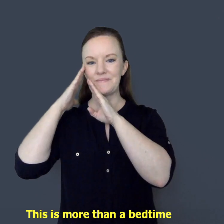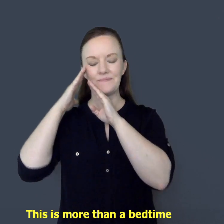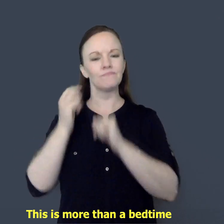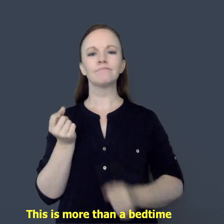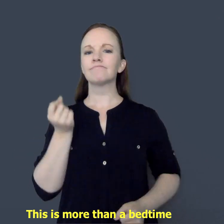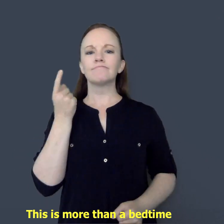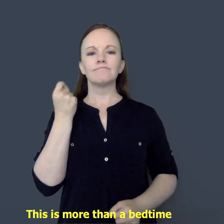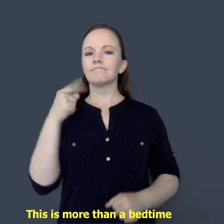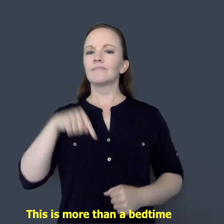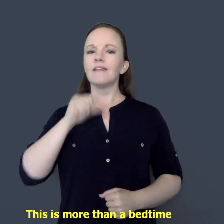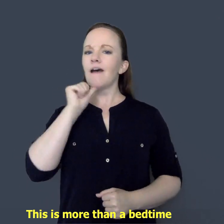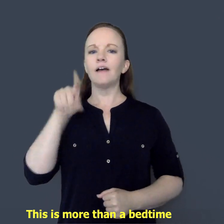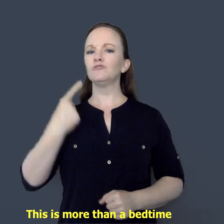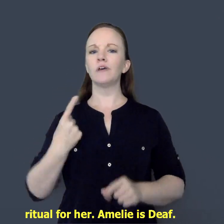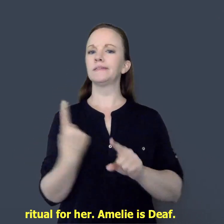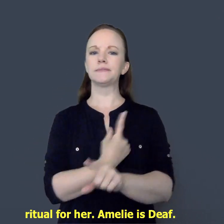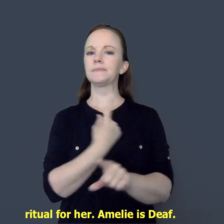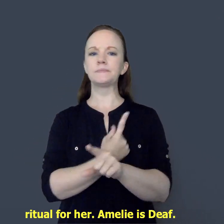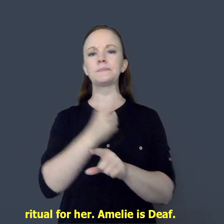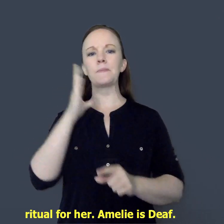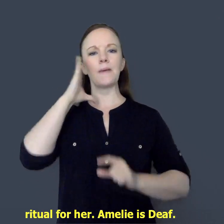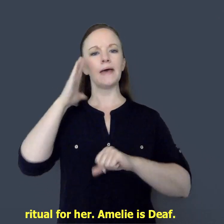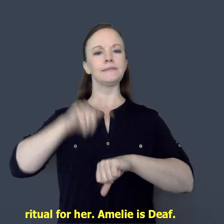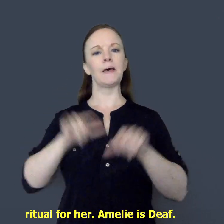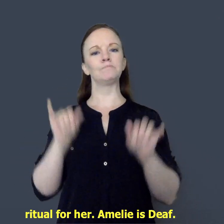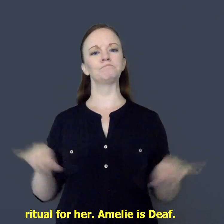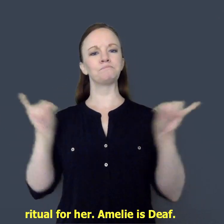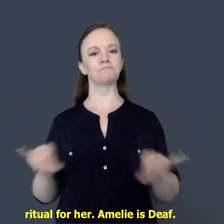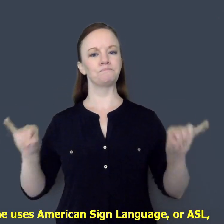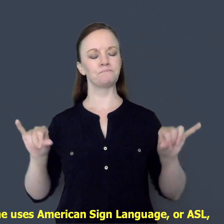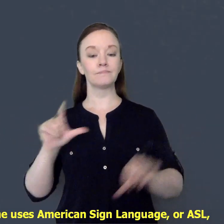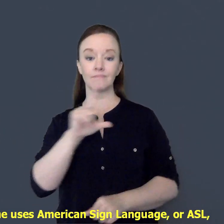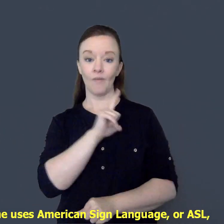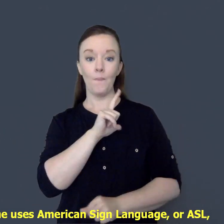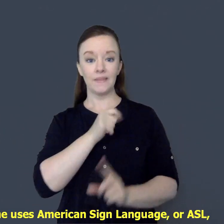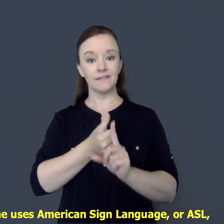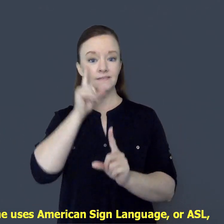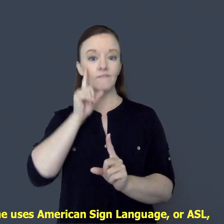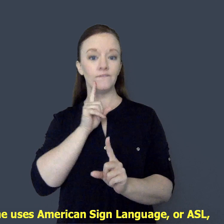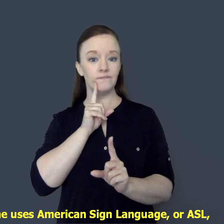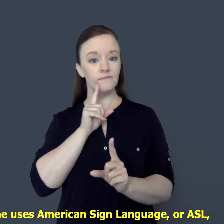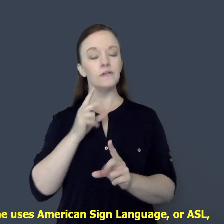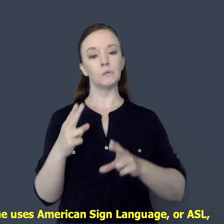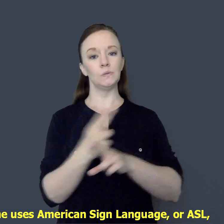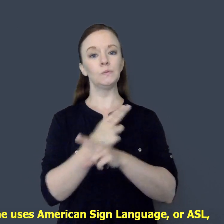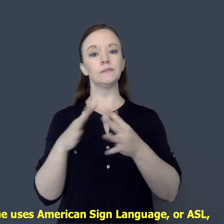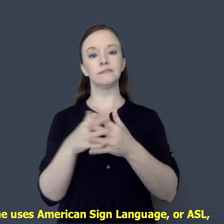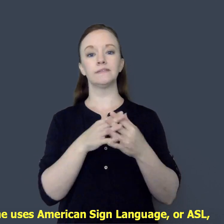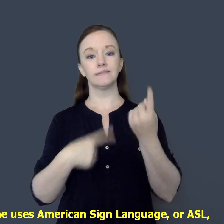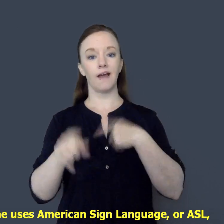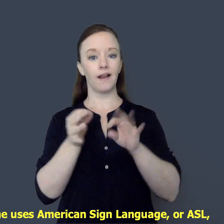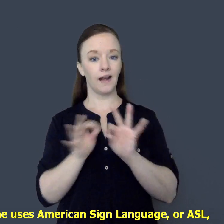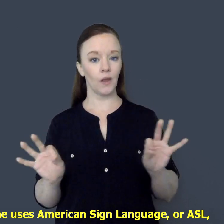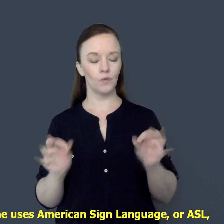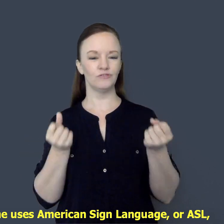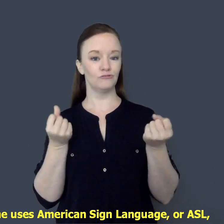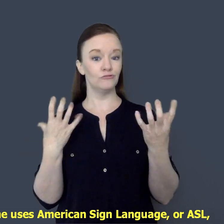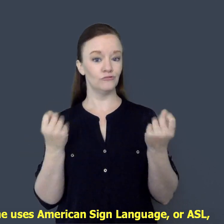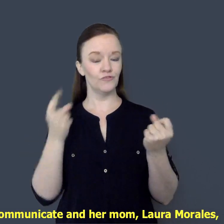This is more than a bedtime ritual for her. Amelie is deaf. She uses American Sign Language, or ASL, to communicate,